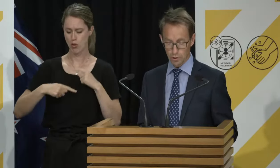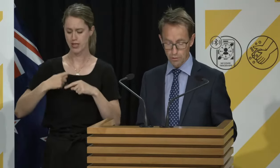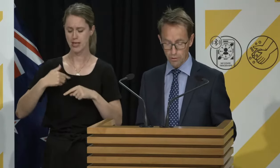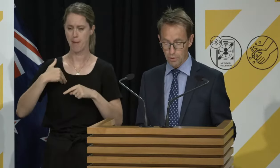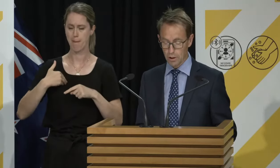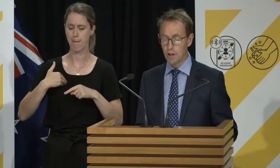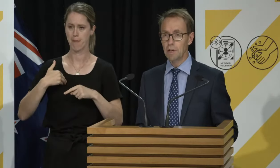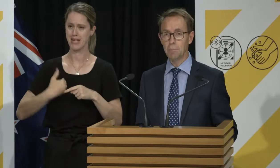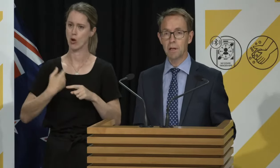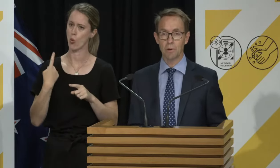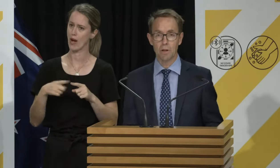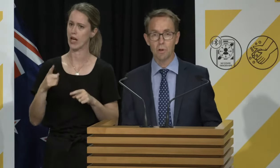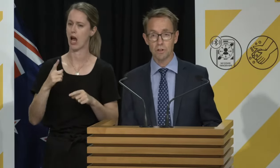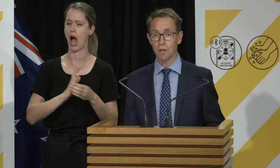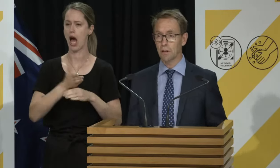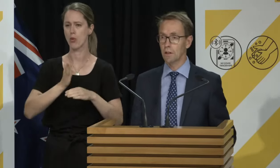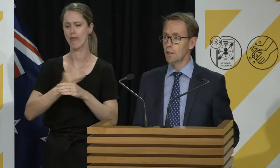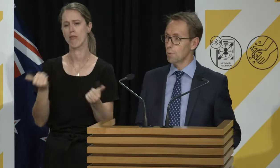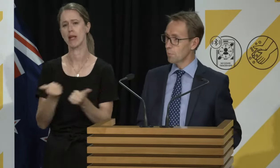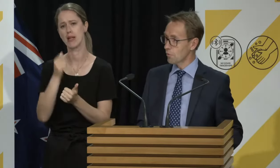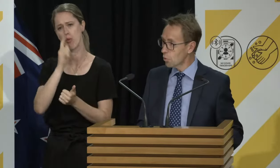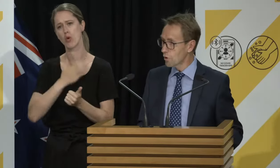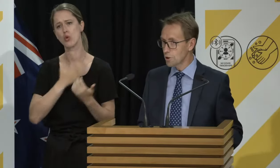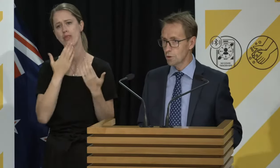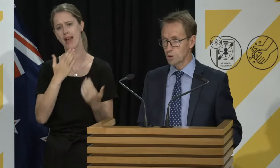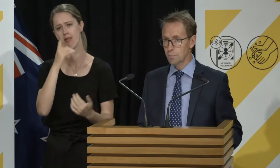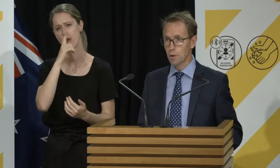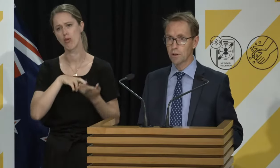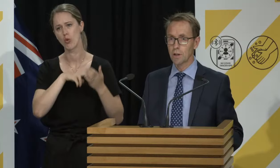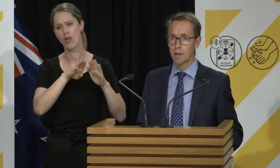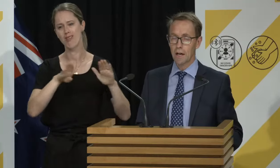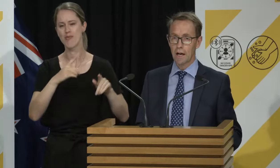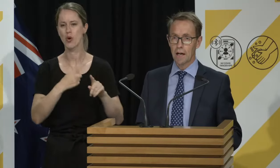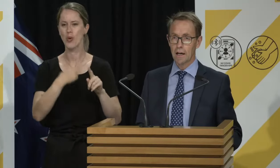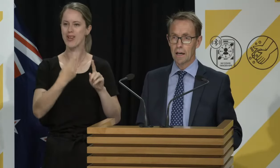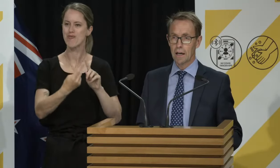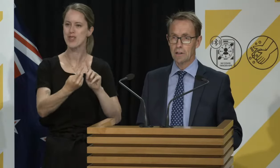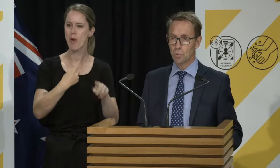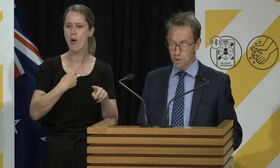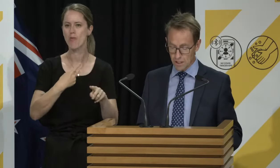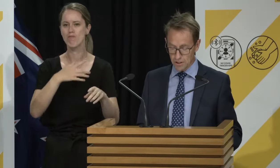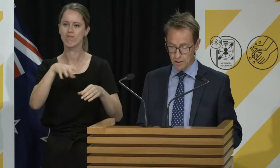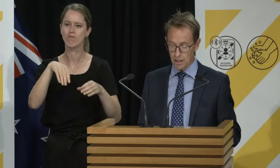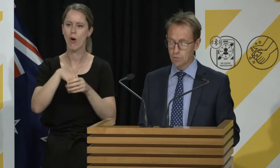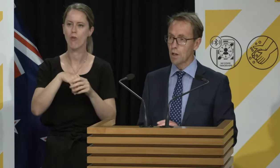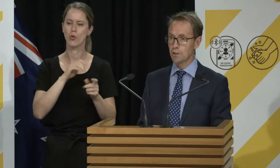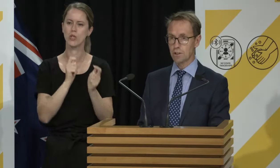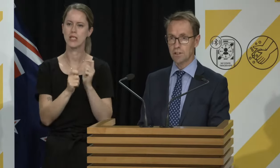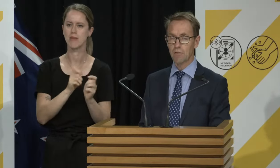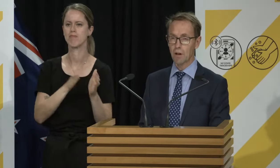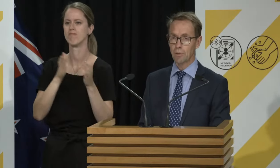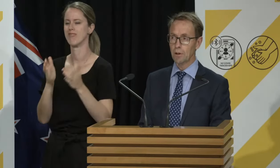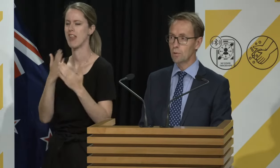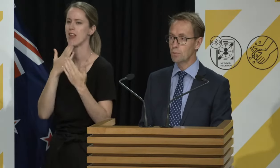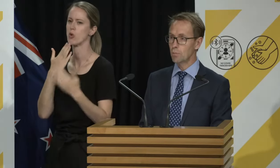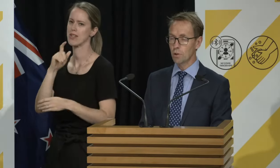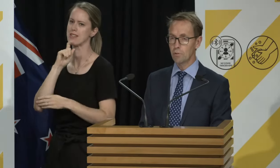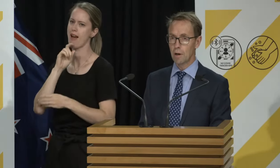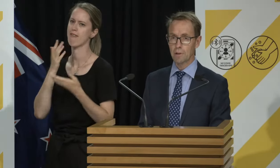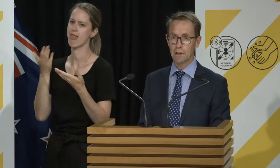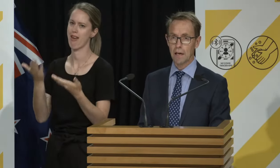quick work from many people, and I want to thank the people of Northland who responded and were tested, as well as the staff up there